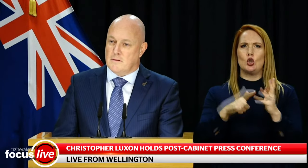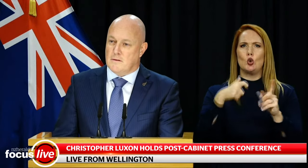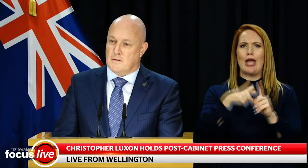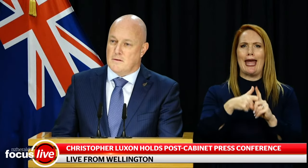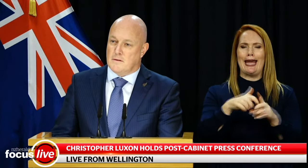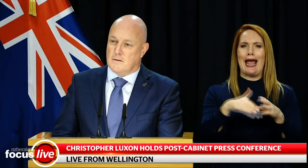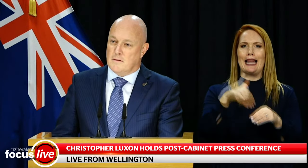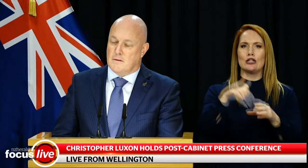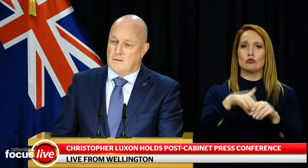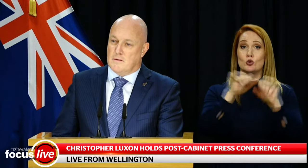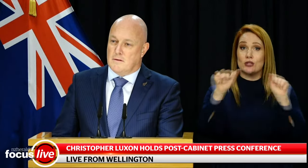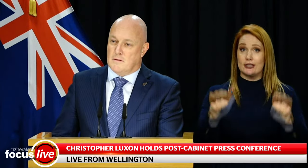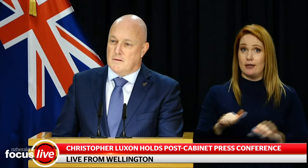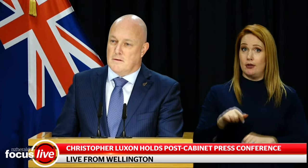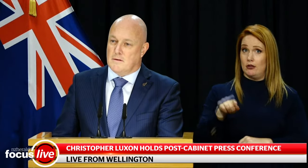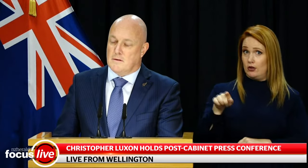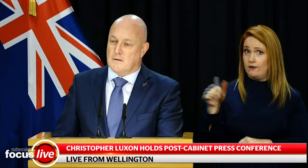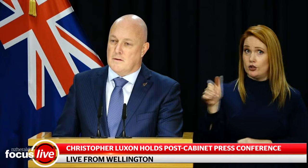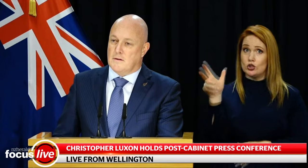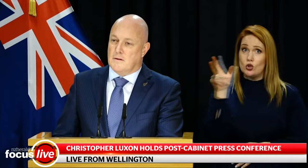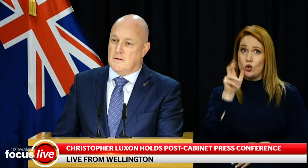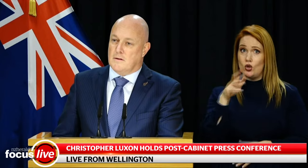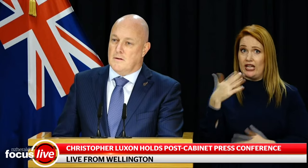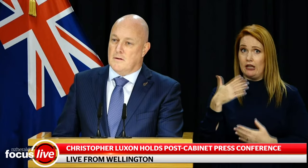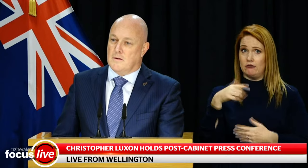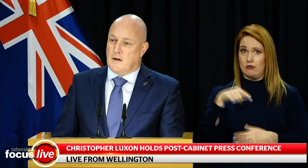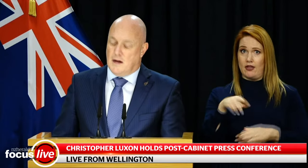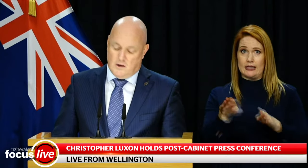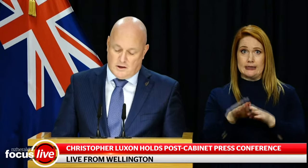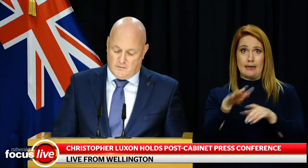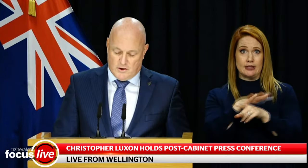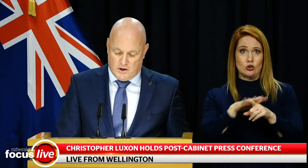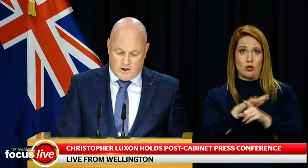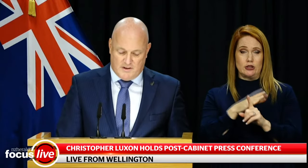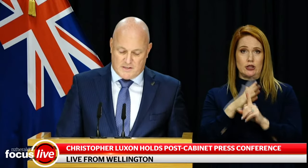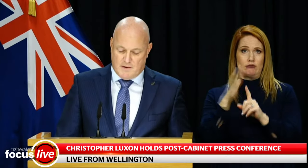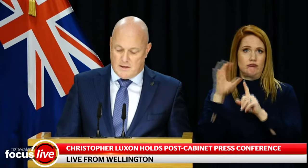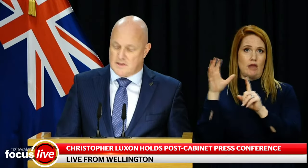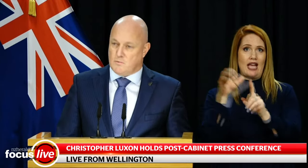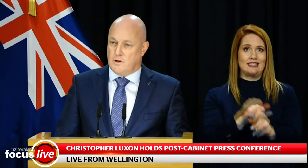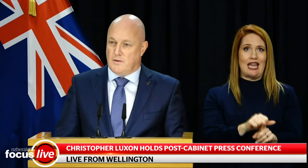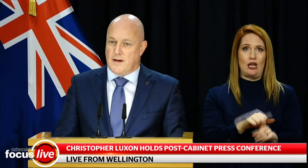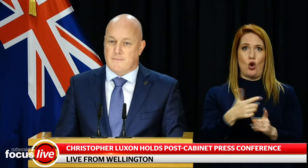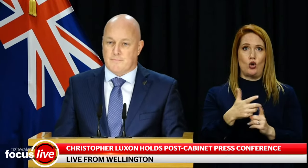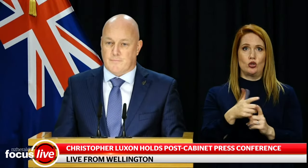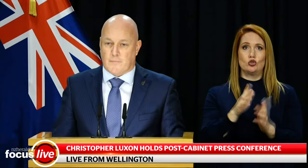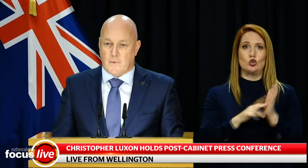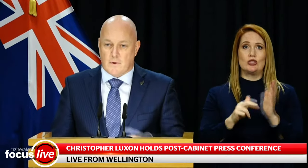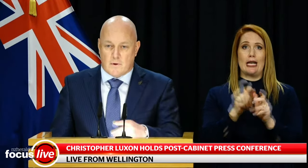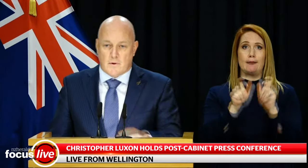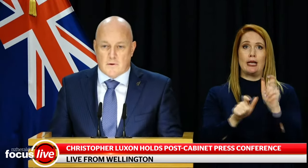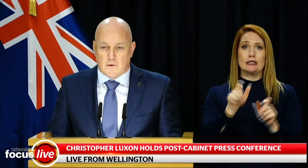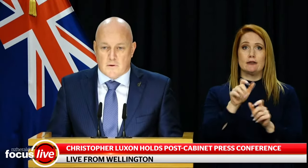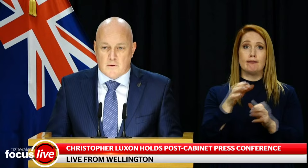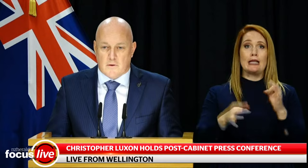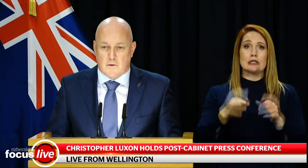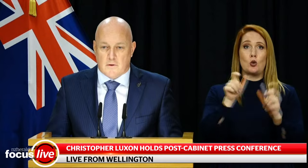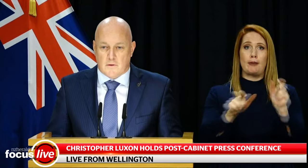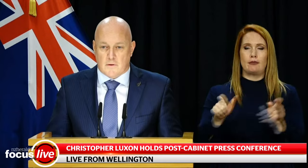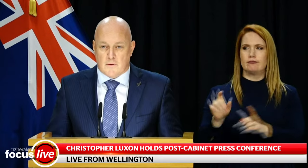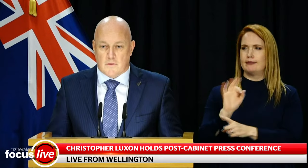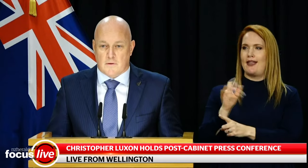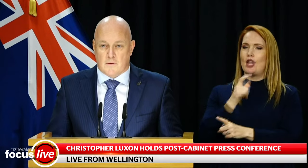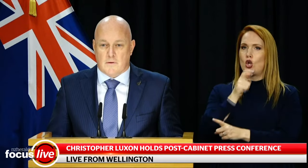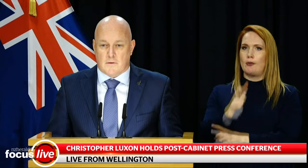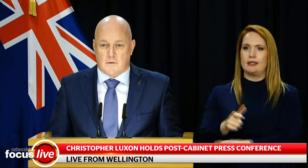been briefed on similar efforts occurring against New Zealand politicians? Look, I've got no comment to make at this point on that. Prime Minister, Jobs